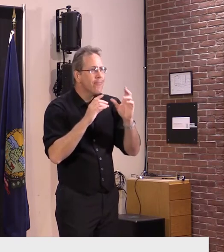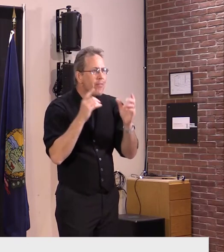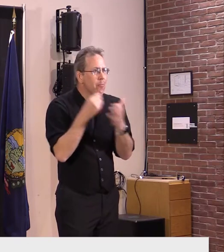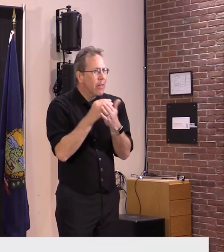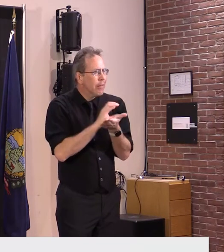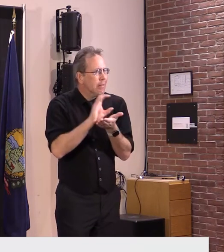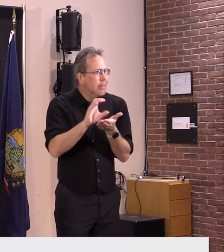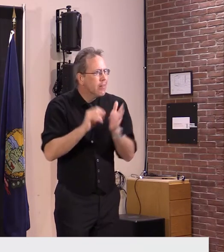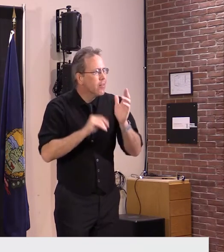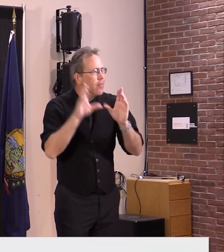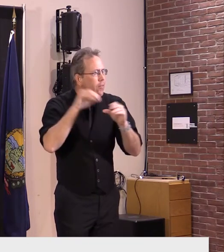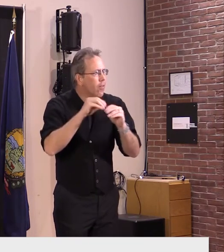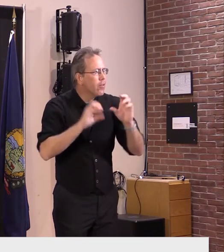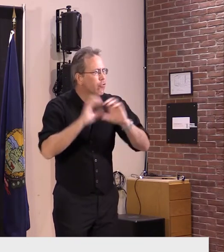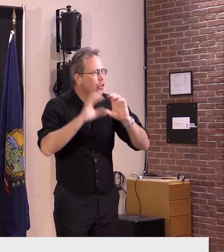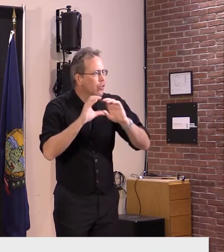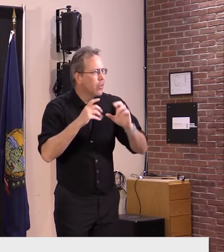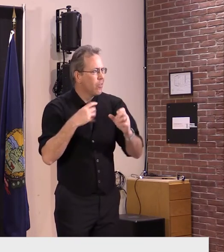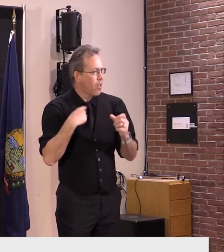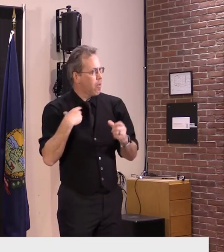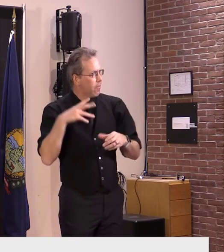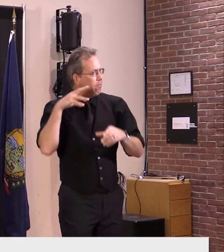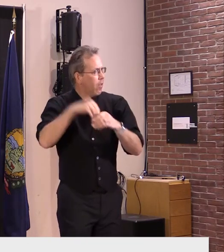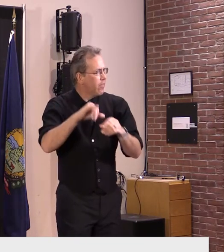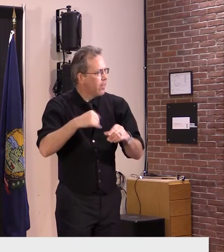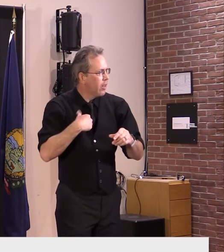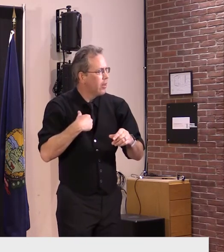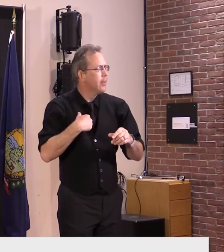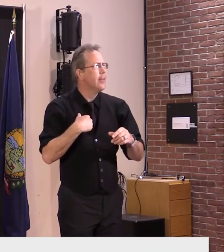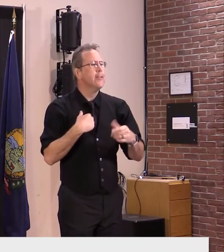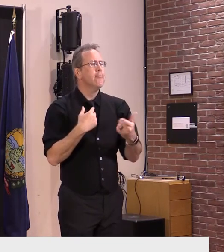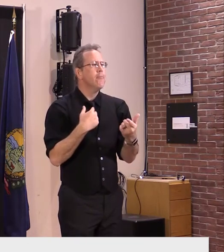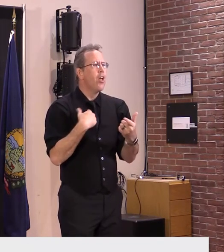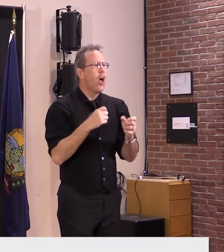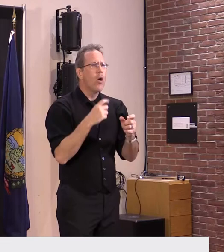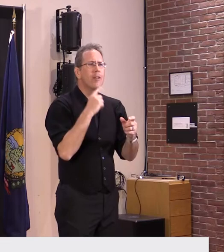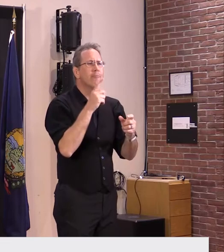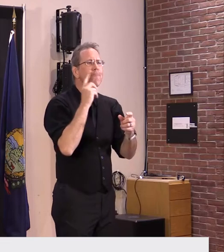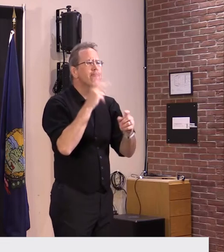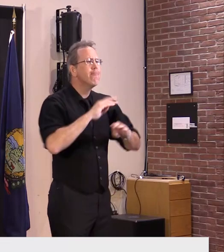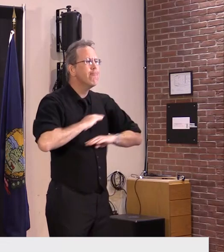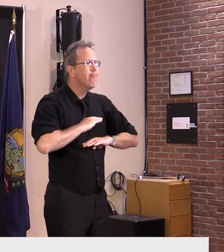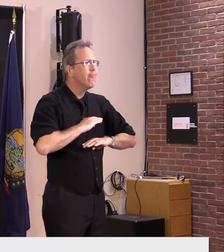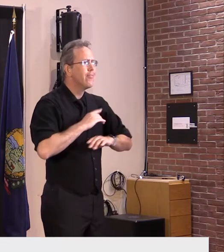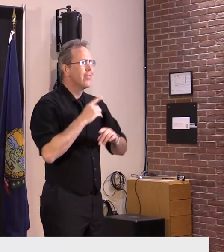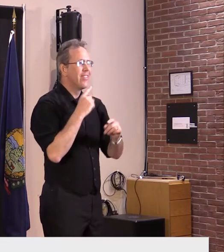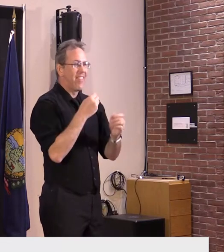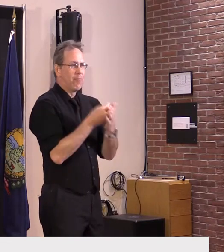that I had proposed that did not get funded. As well,